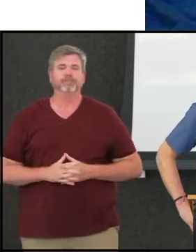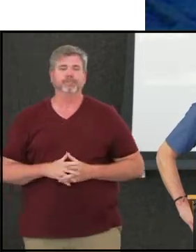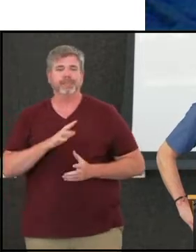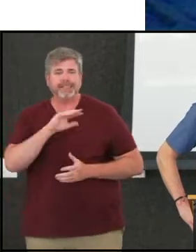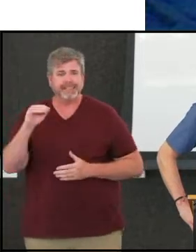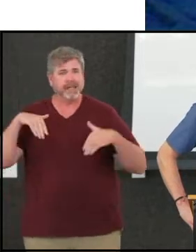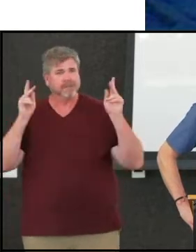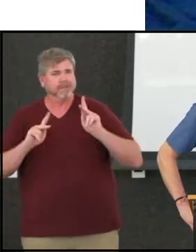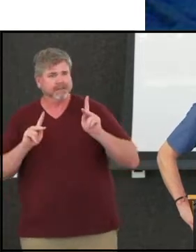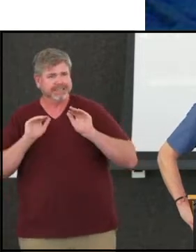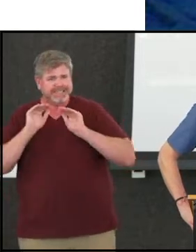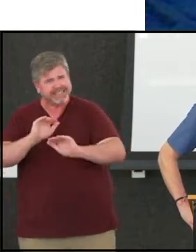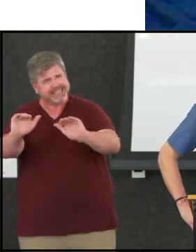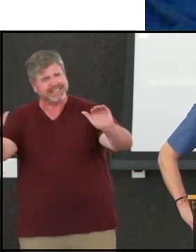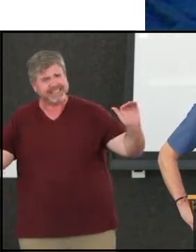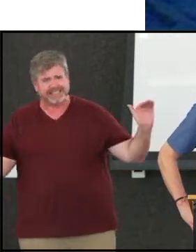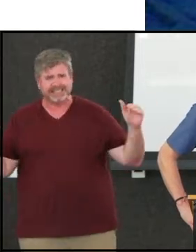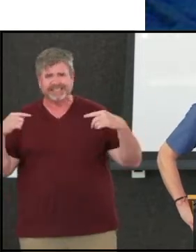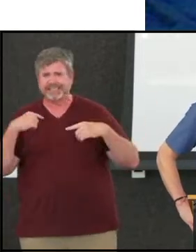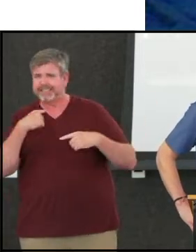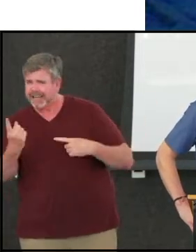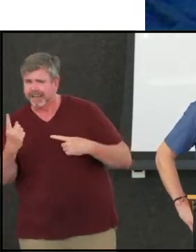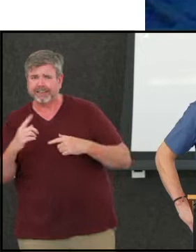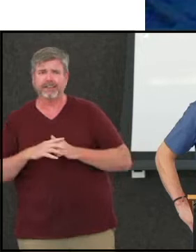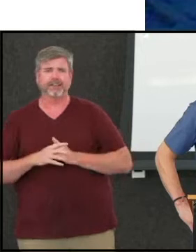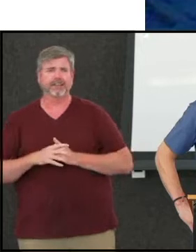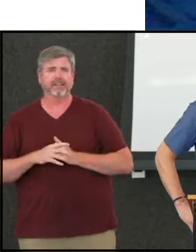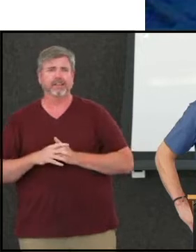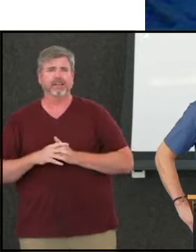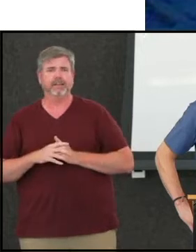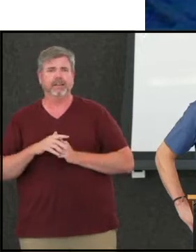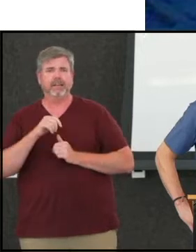on a more natural versus preachy way.